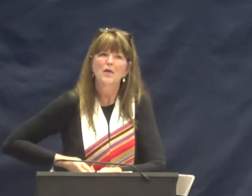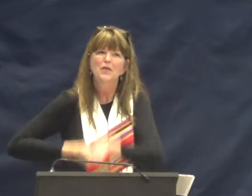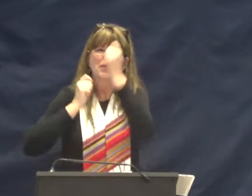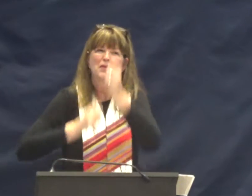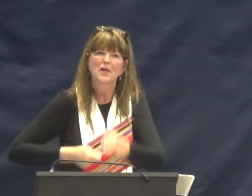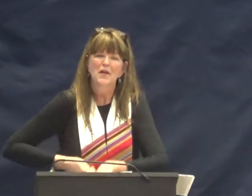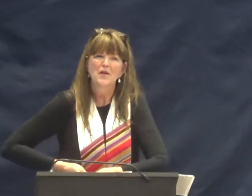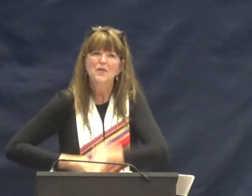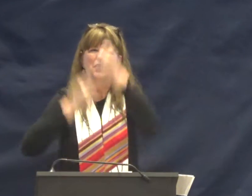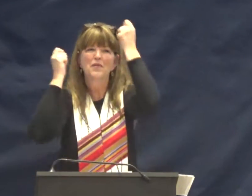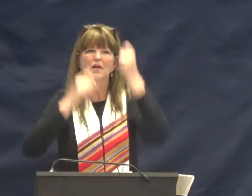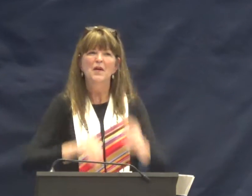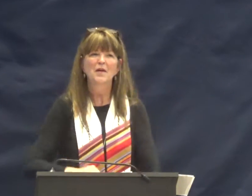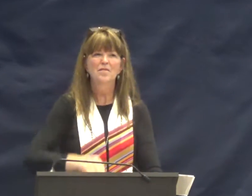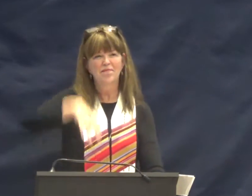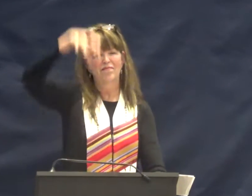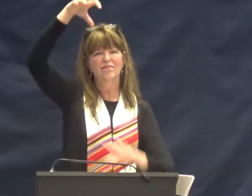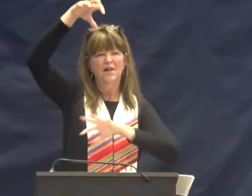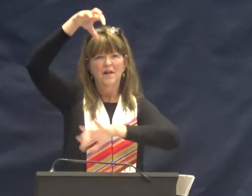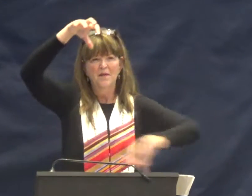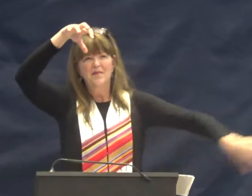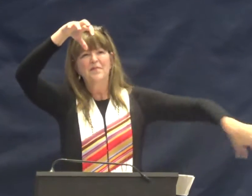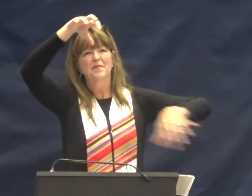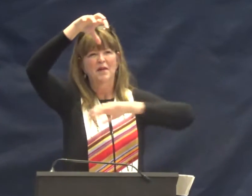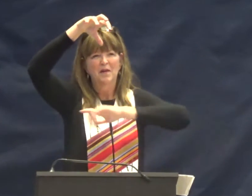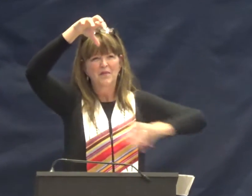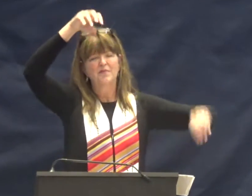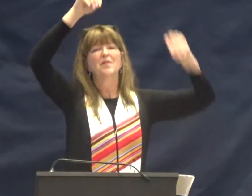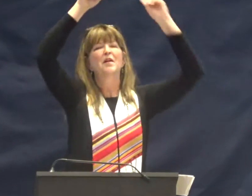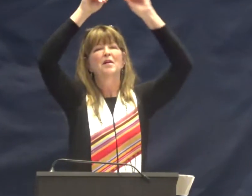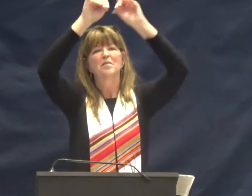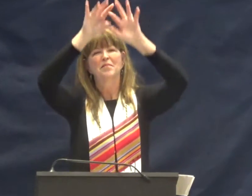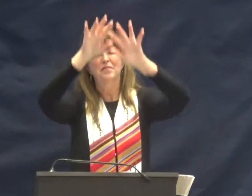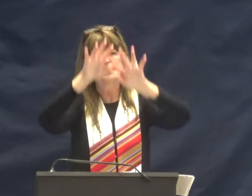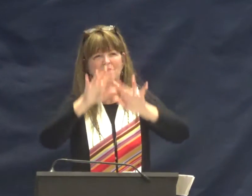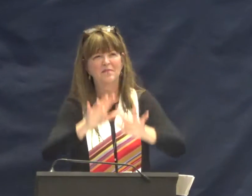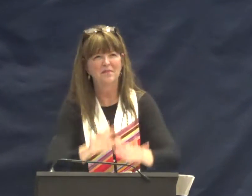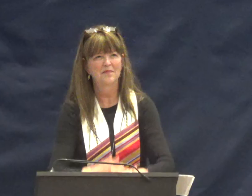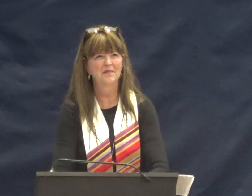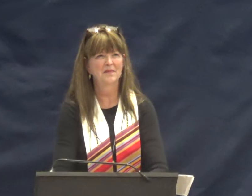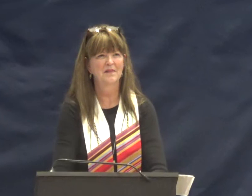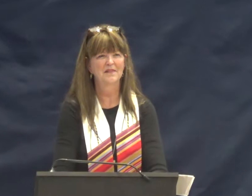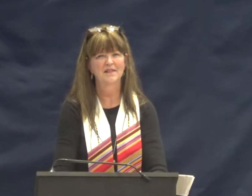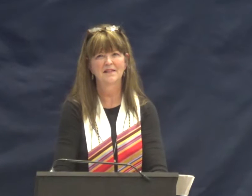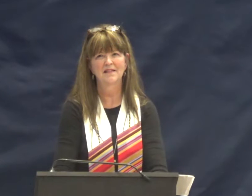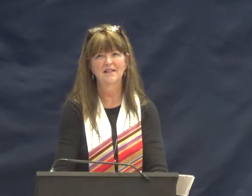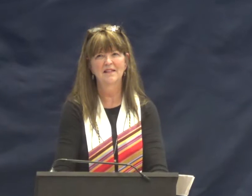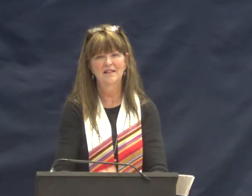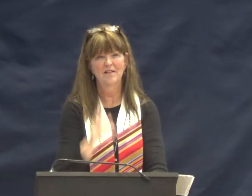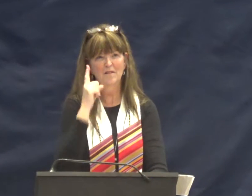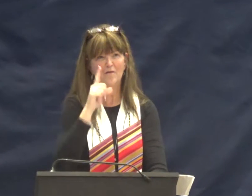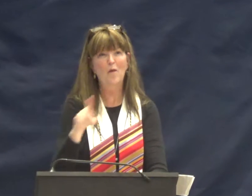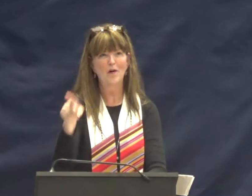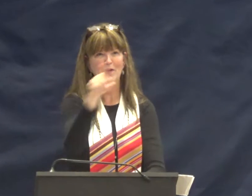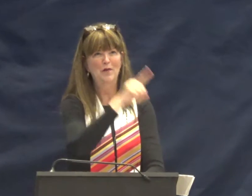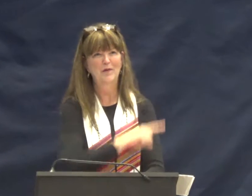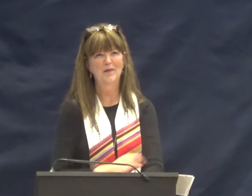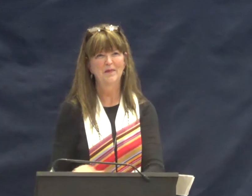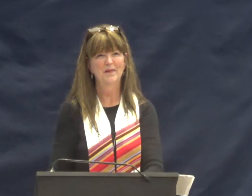came to winnow and get rid of the chaff and keep the good